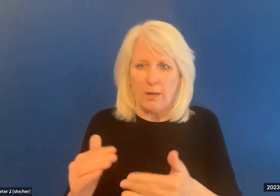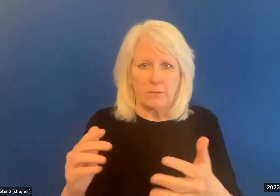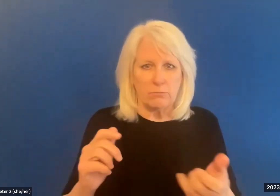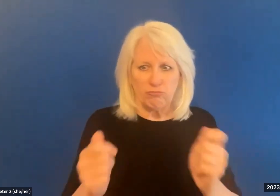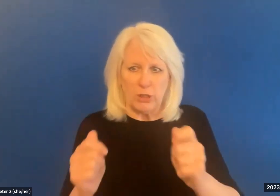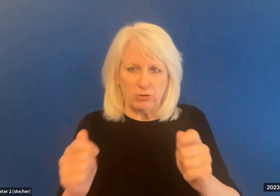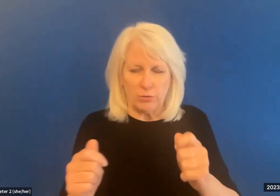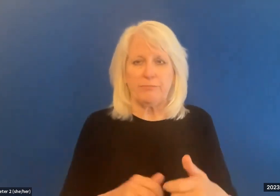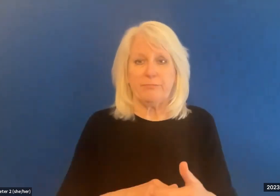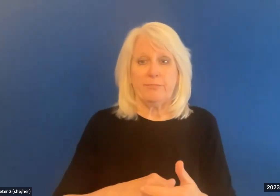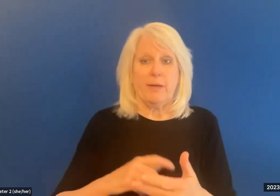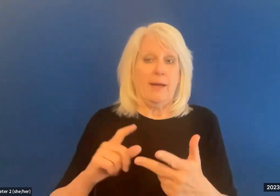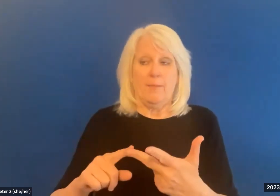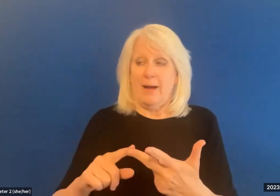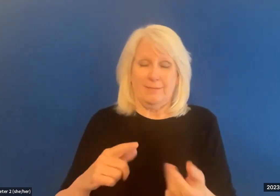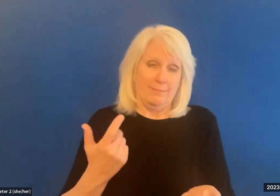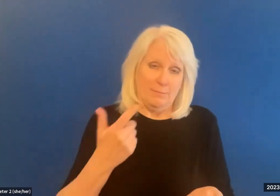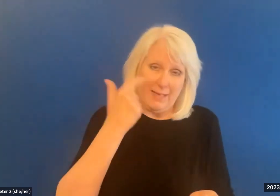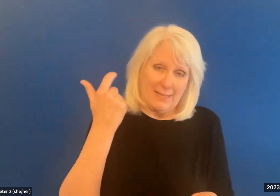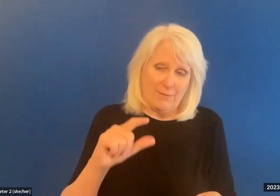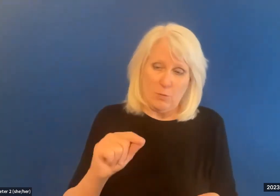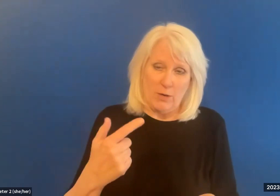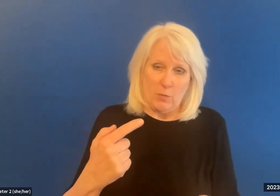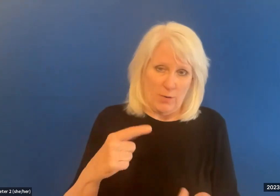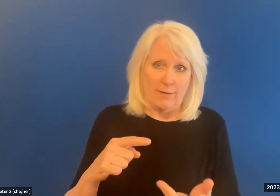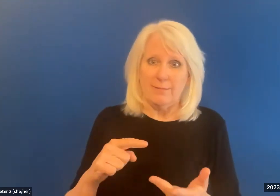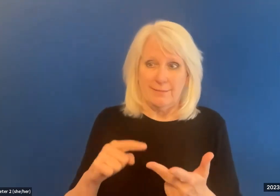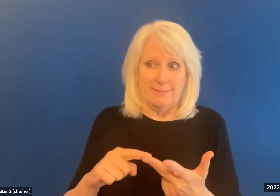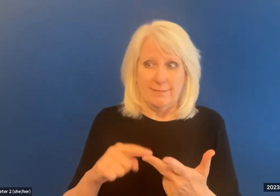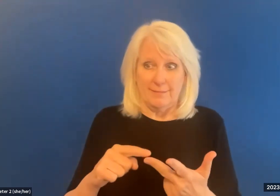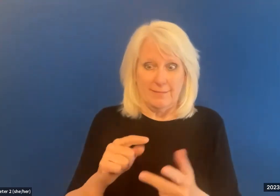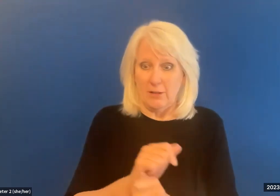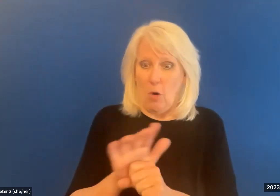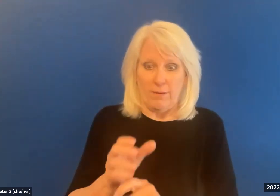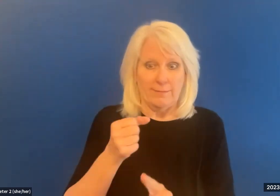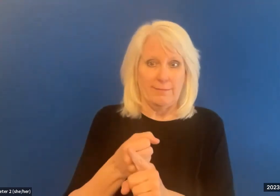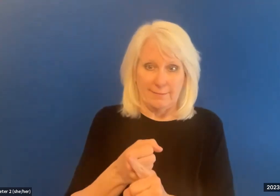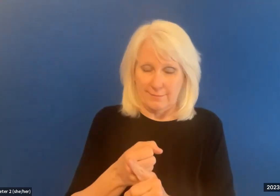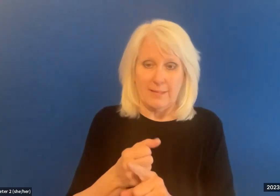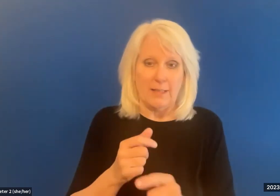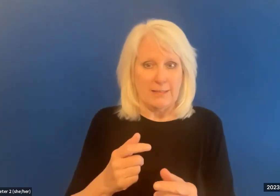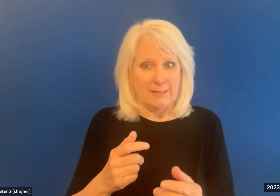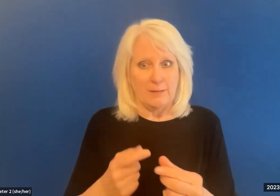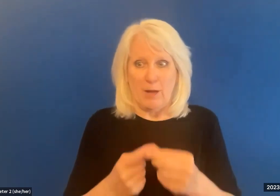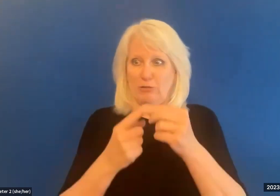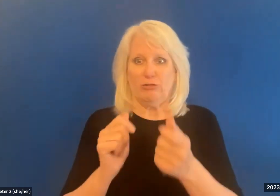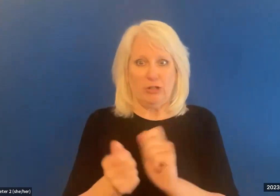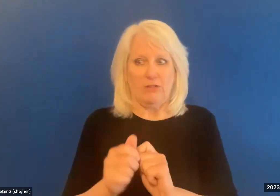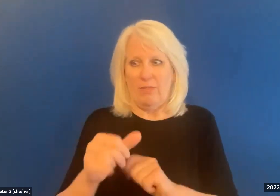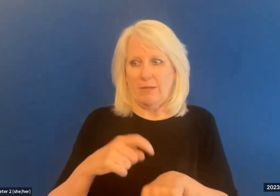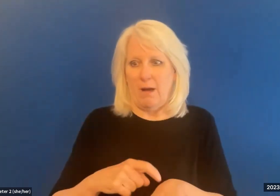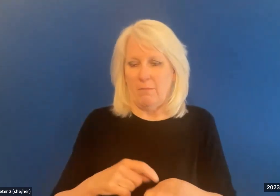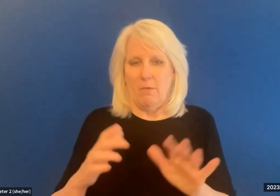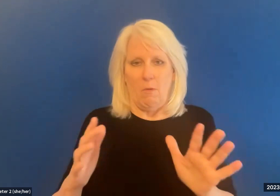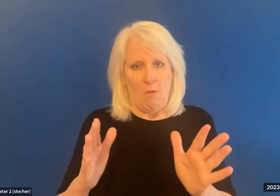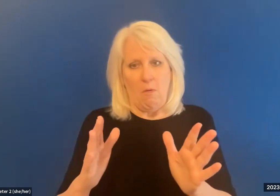However, due to the circumstances of 2021, we were able to observe if any unique changes occurred in the population as a result of the changes that were made to the